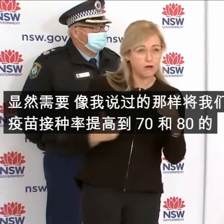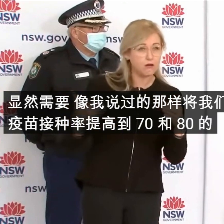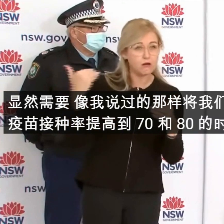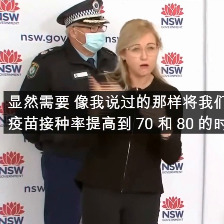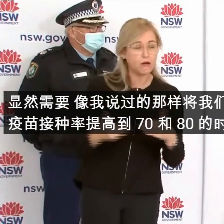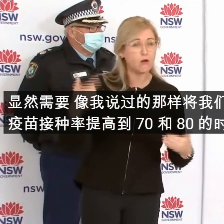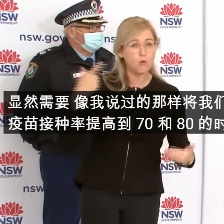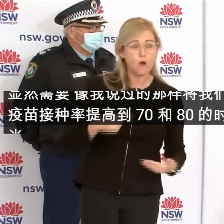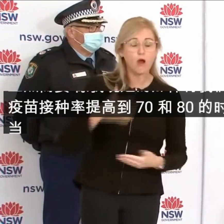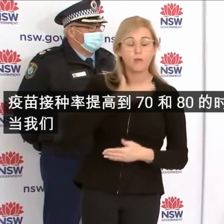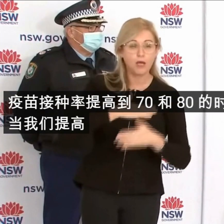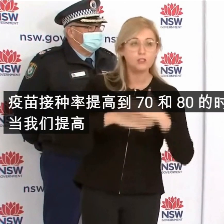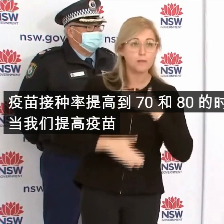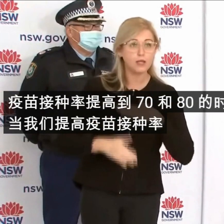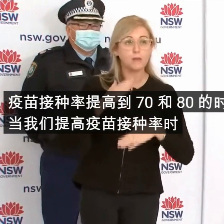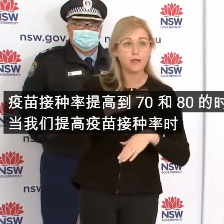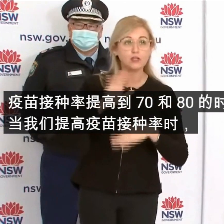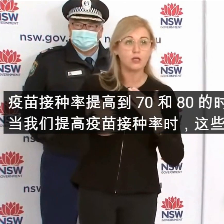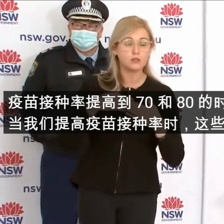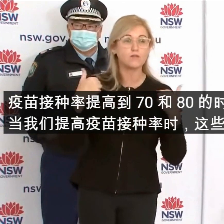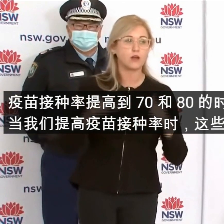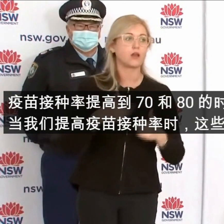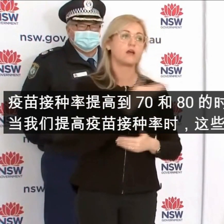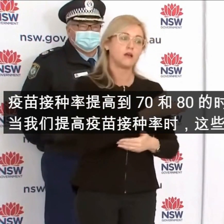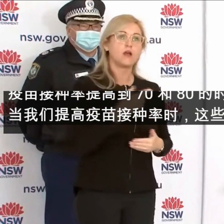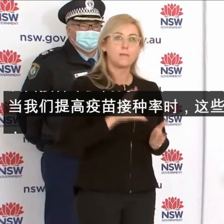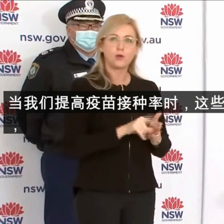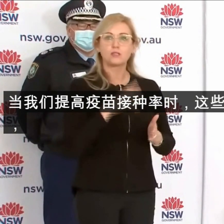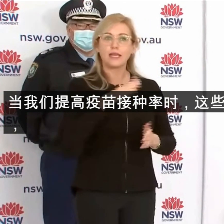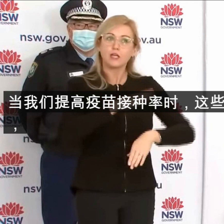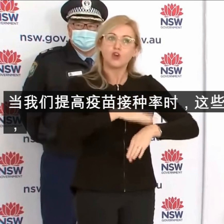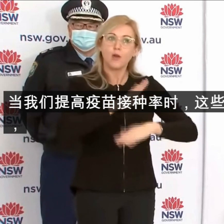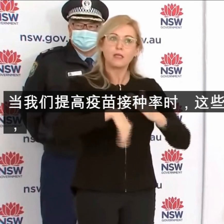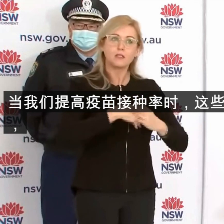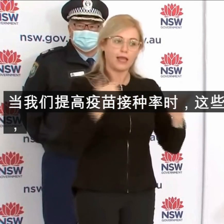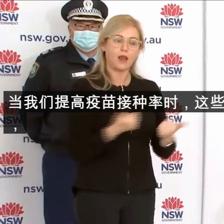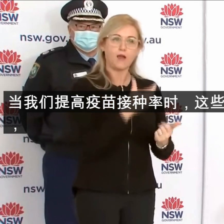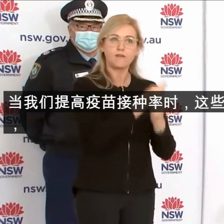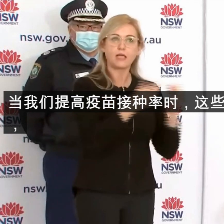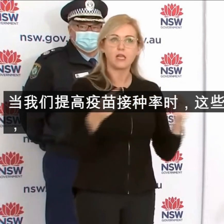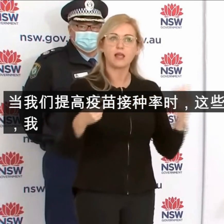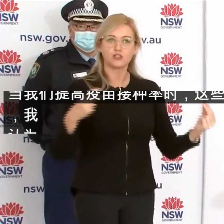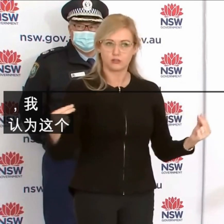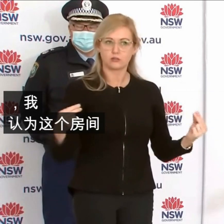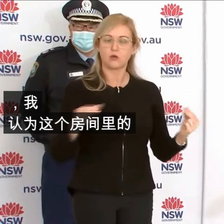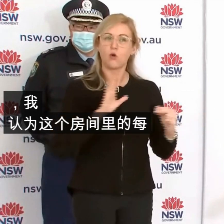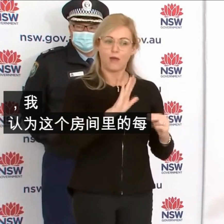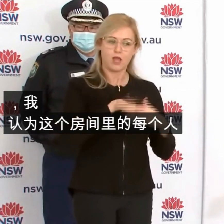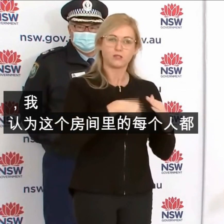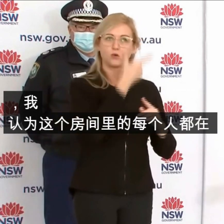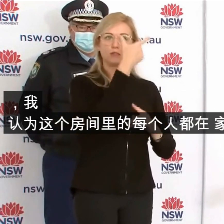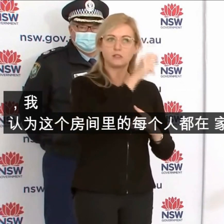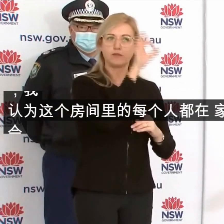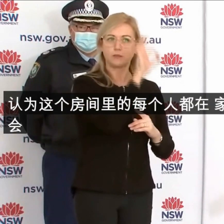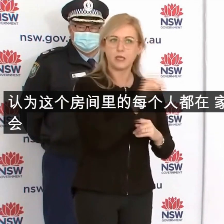rates to 70 and 80%, as I've said. Those opportunities come when we get the vaccination rates higher. And I think everybody